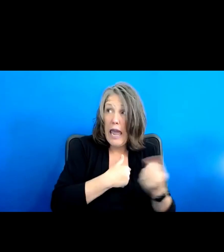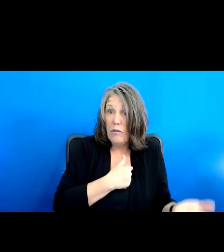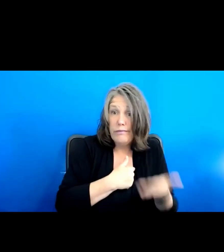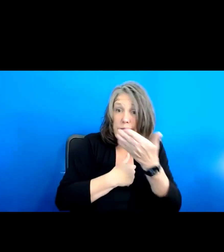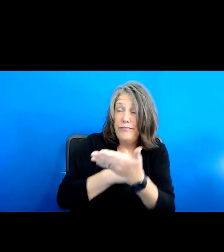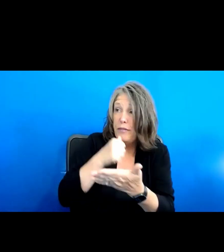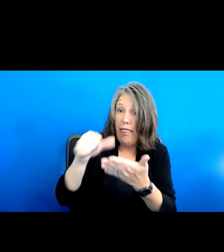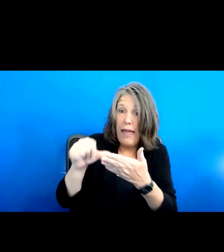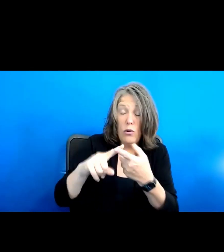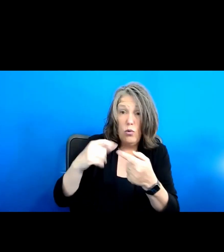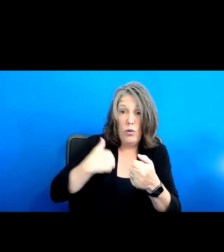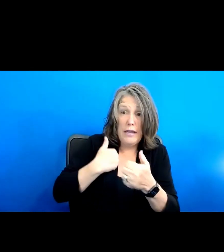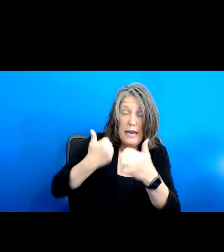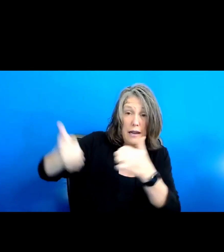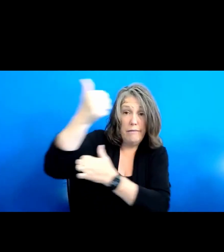Canadian authorities